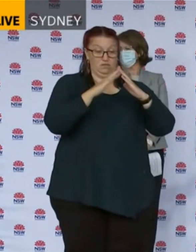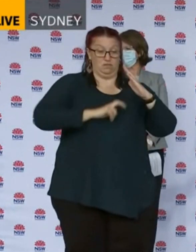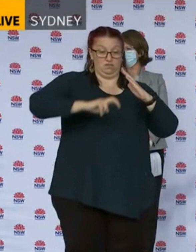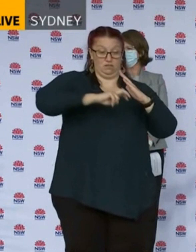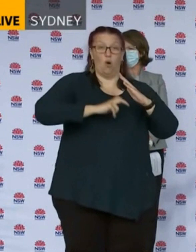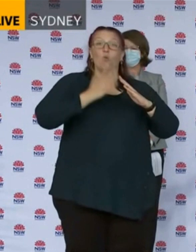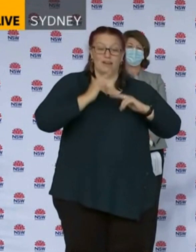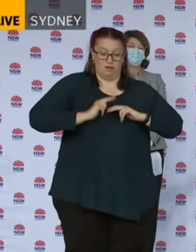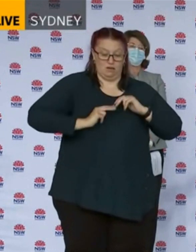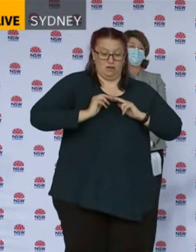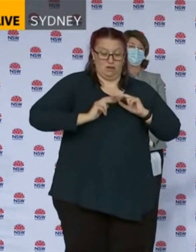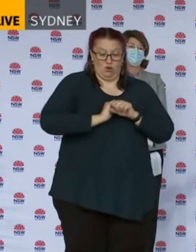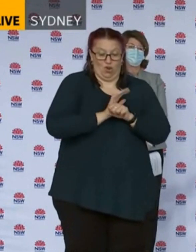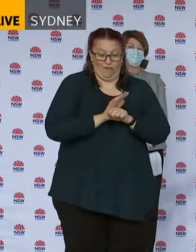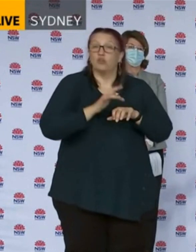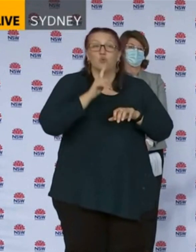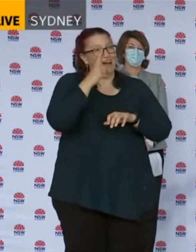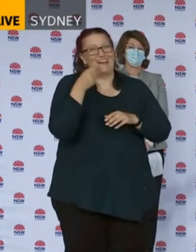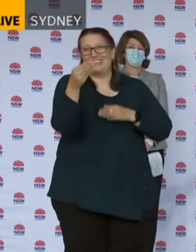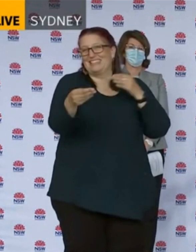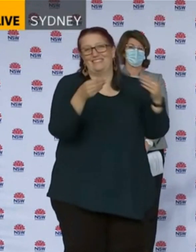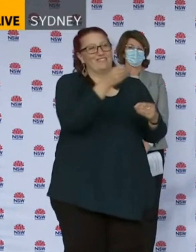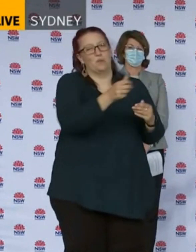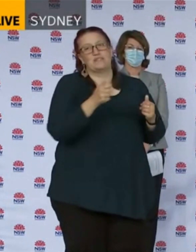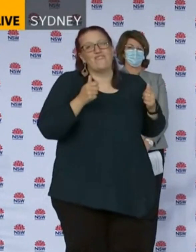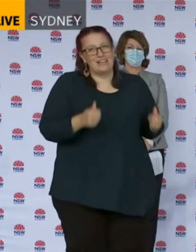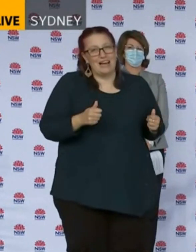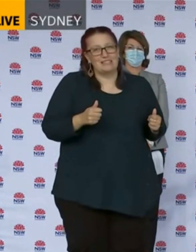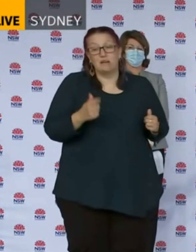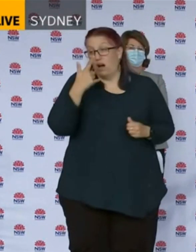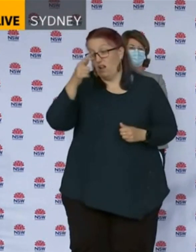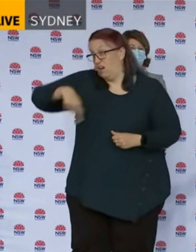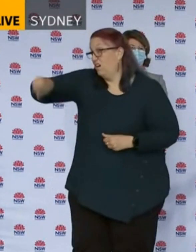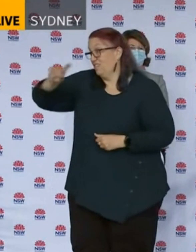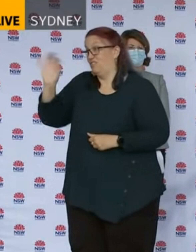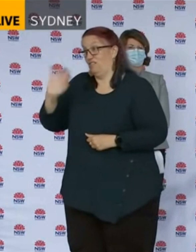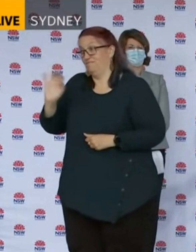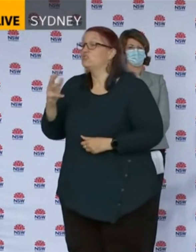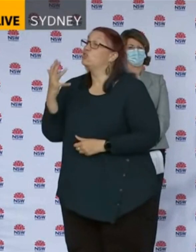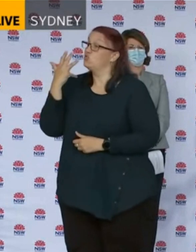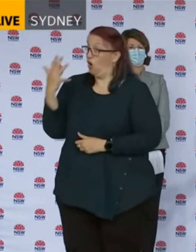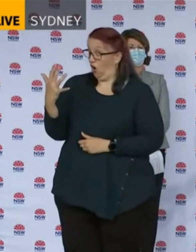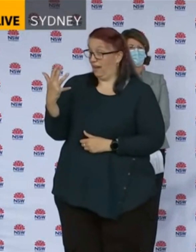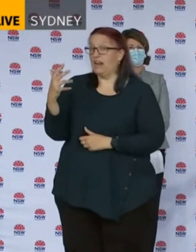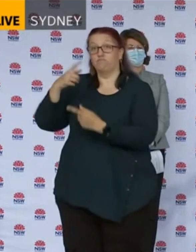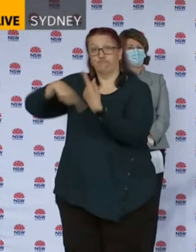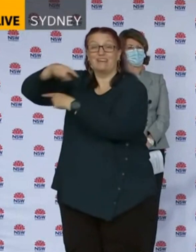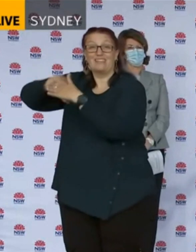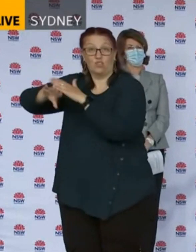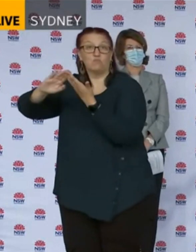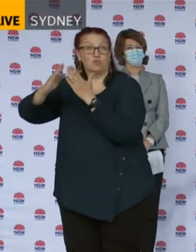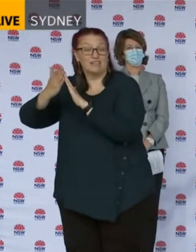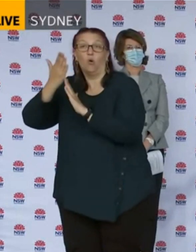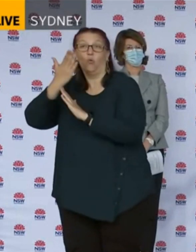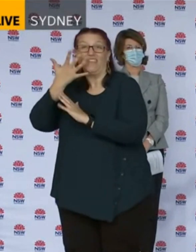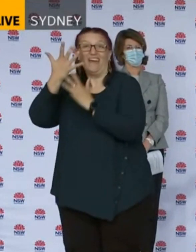are seeing cases in the community infectious. Also, I'd ask the community not to delay getting a test. Don't wait